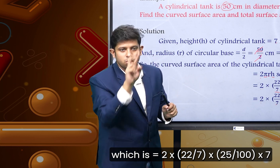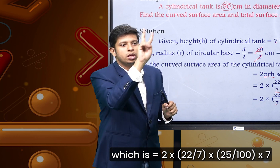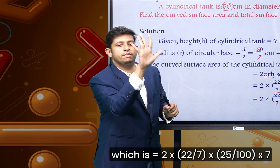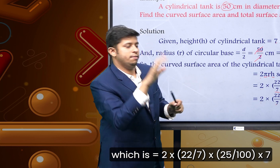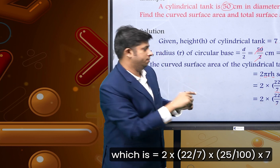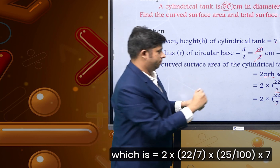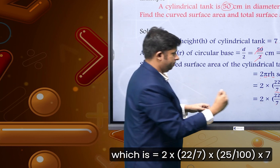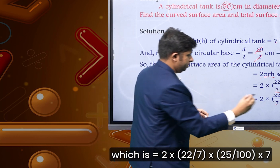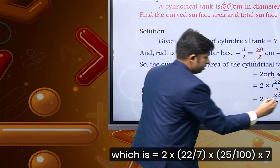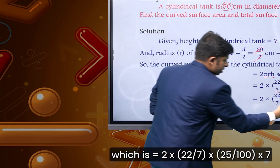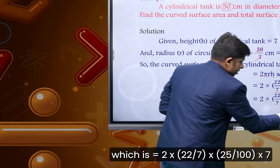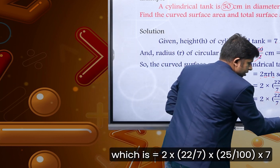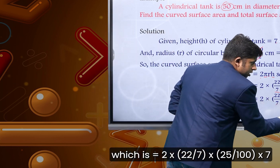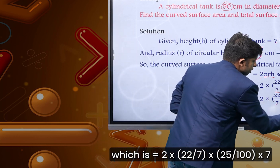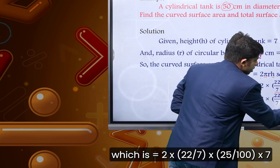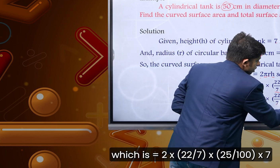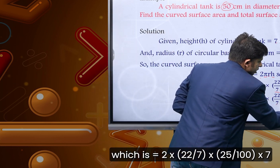100 into 7.